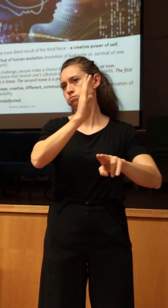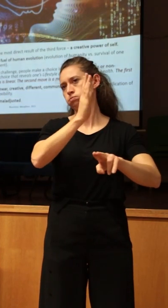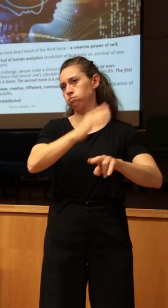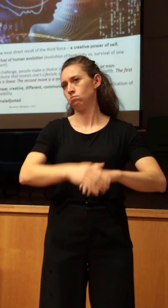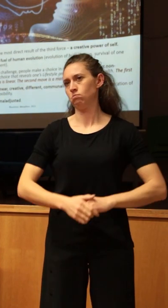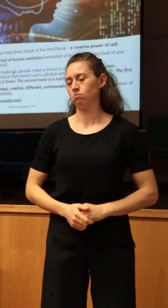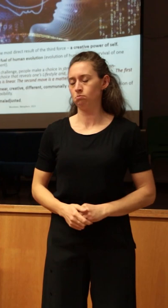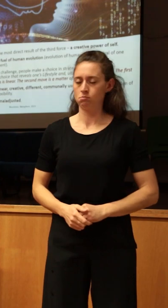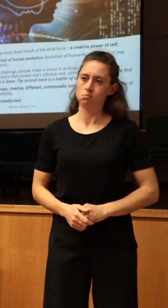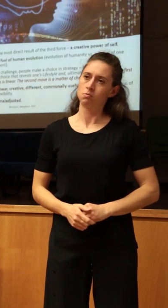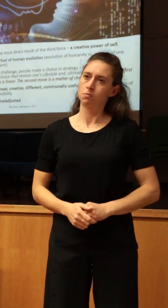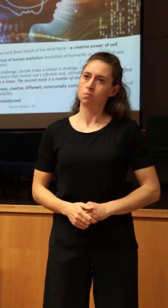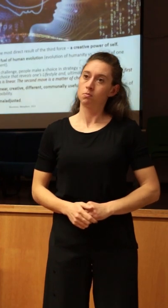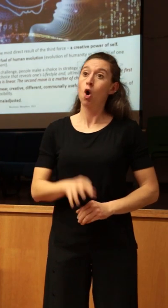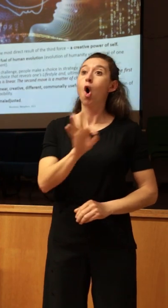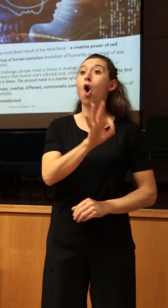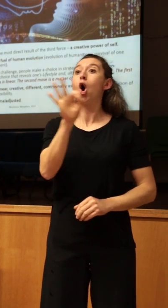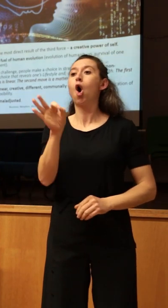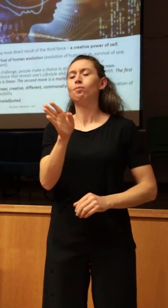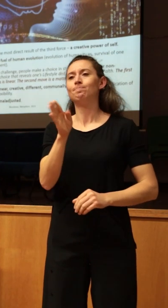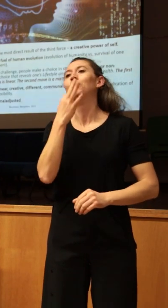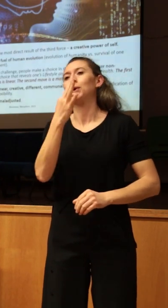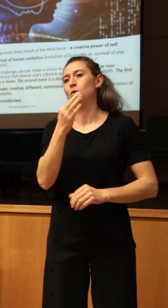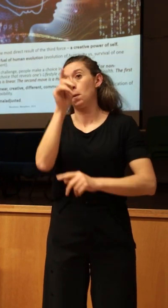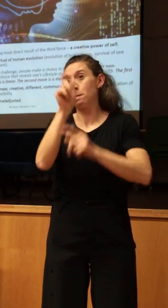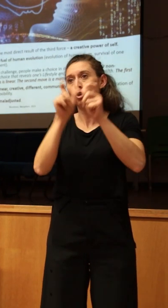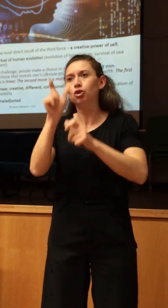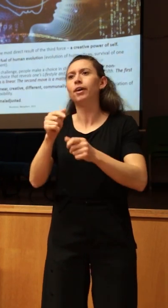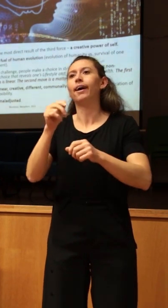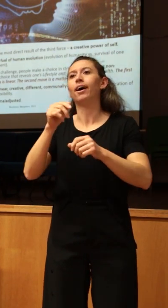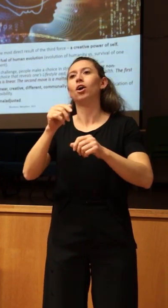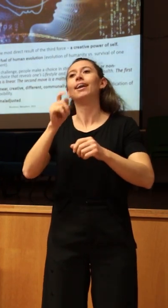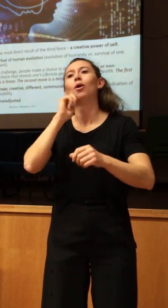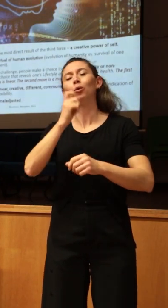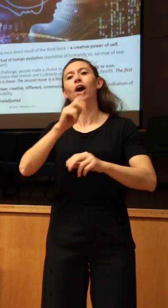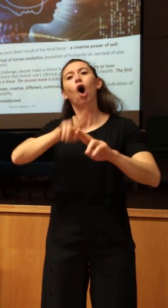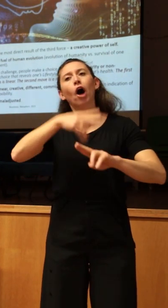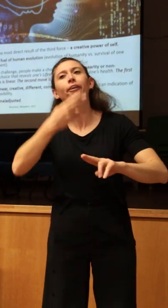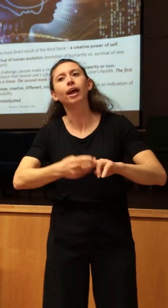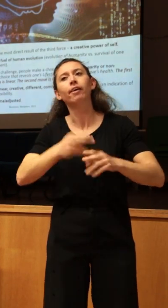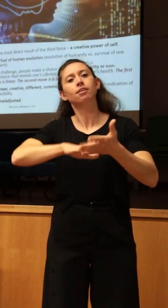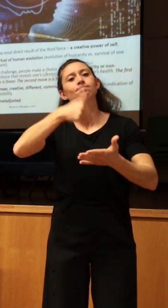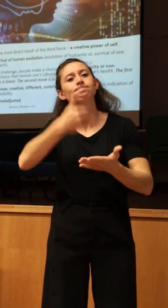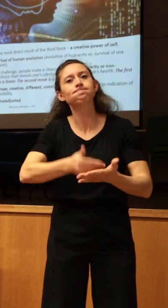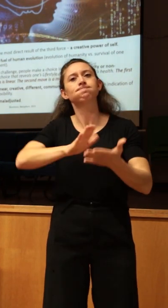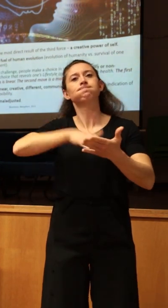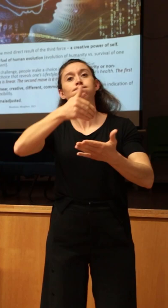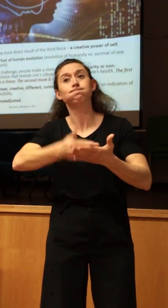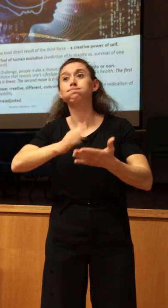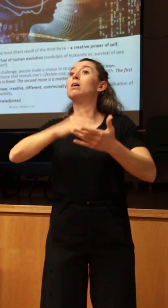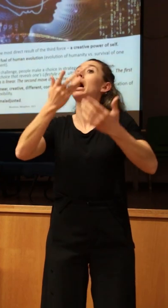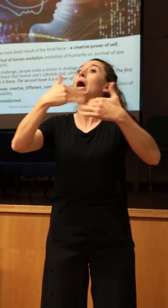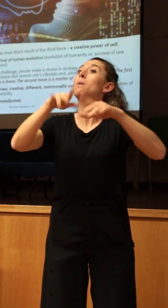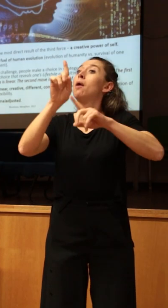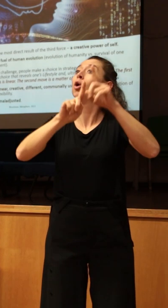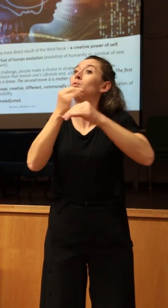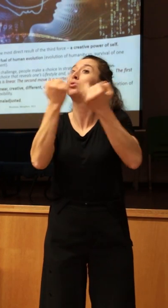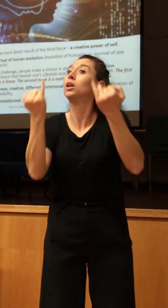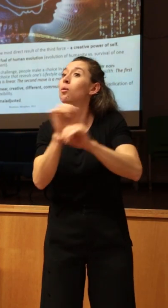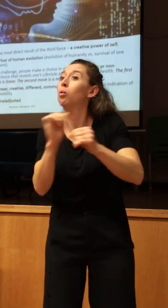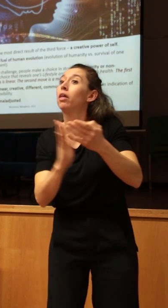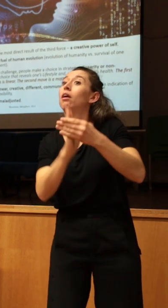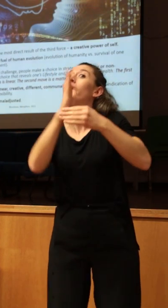they might end up break the wall. Y a la gente que le guste darse contra la pared, bueno, quizá un día va a atravesar la pared. Some people are